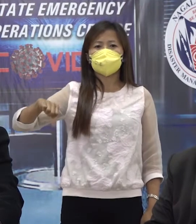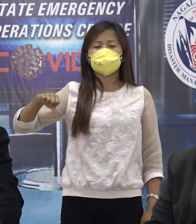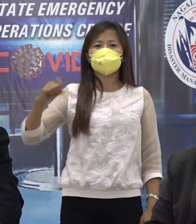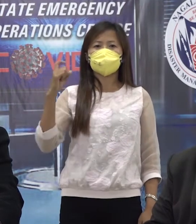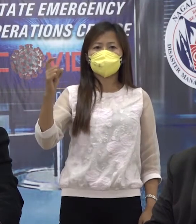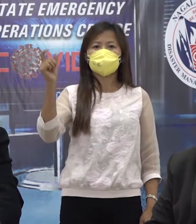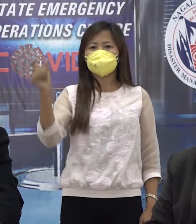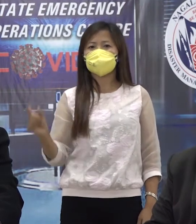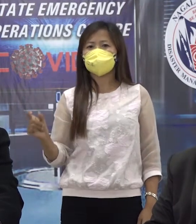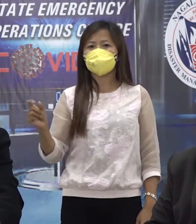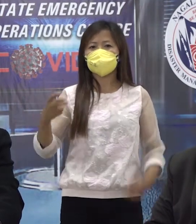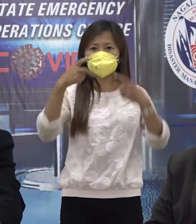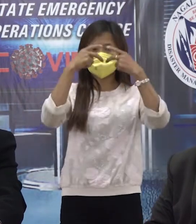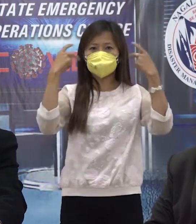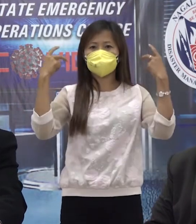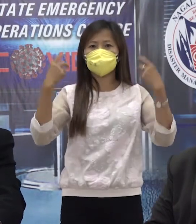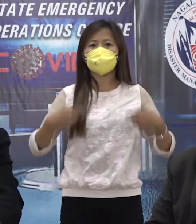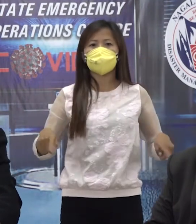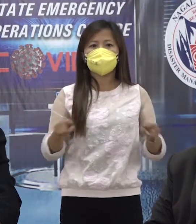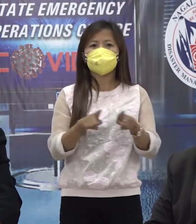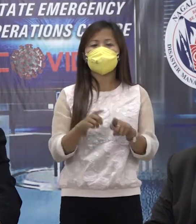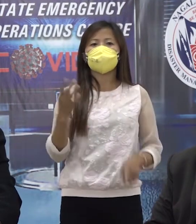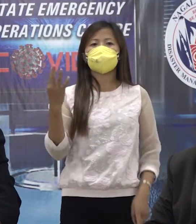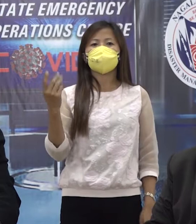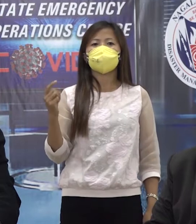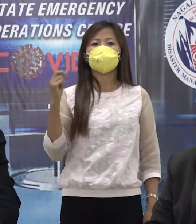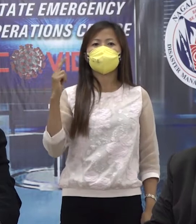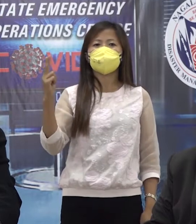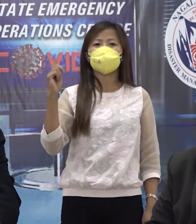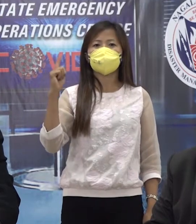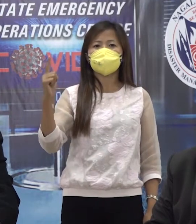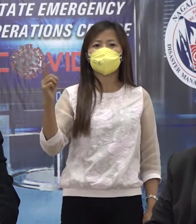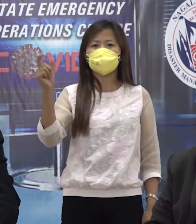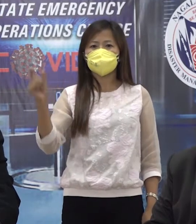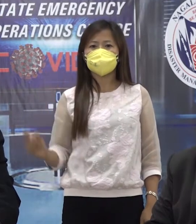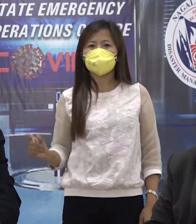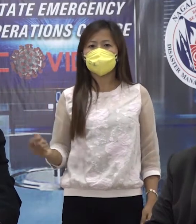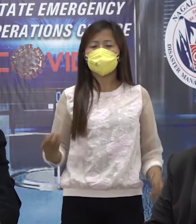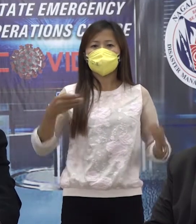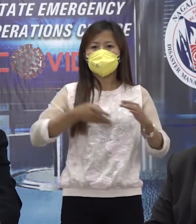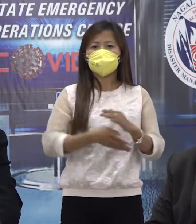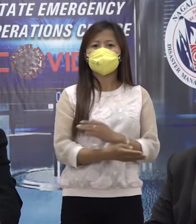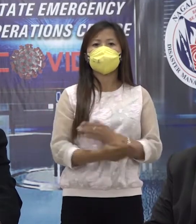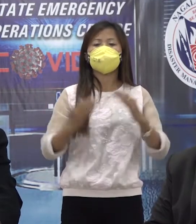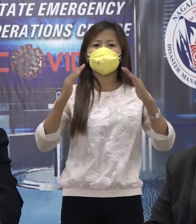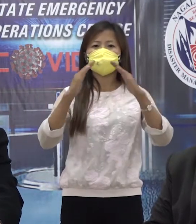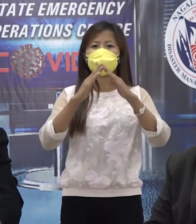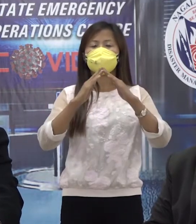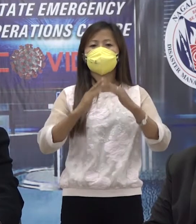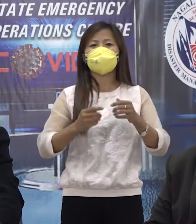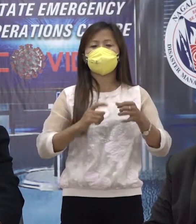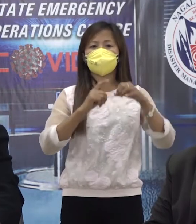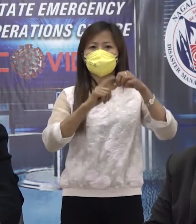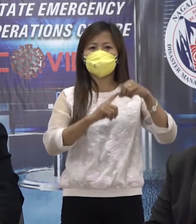1,397 persons have been screened, and a total of 21 persons are under facility